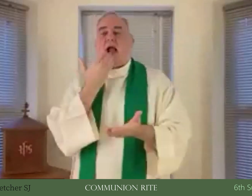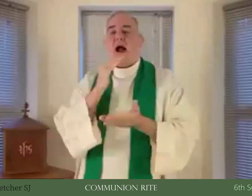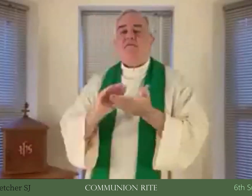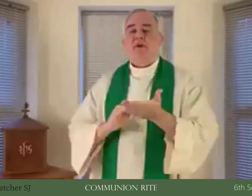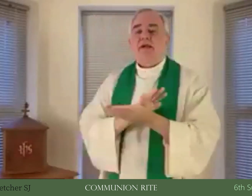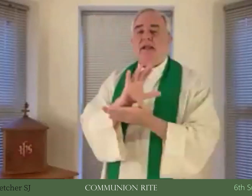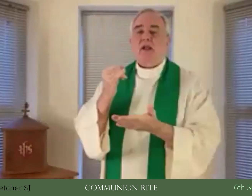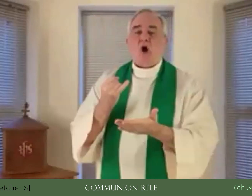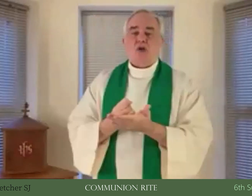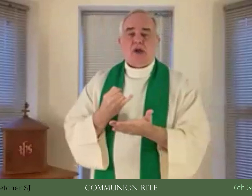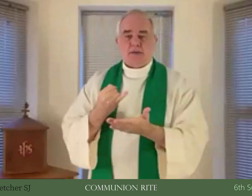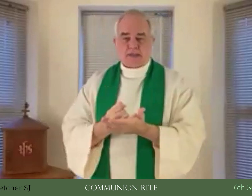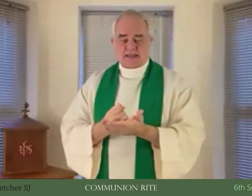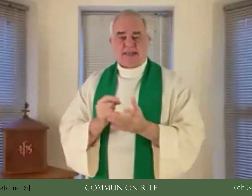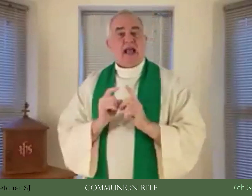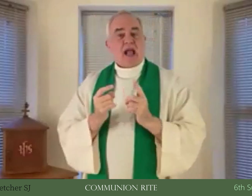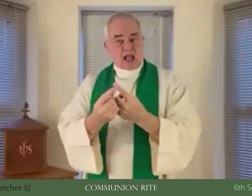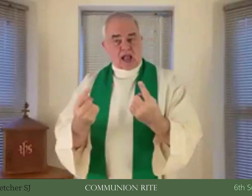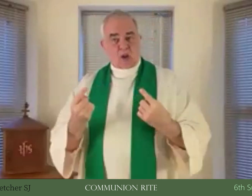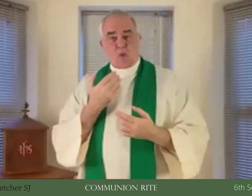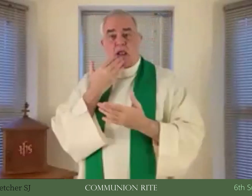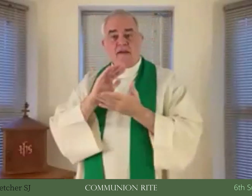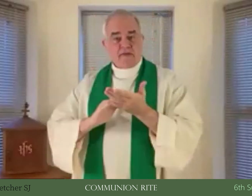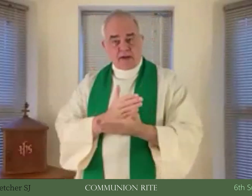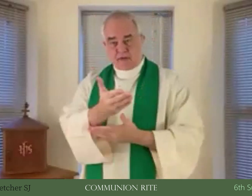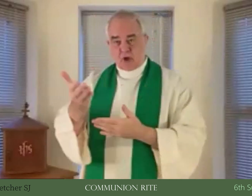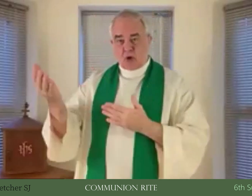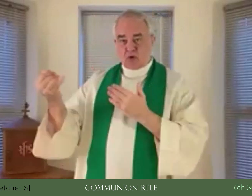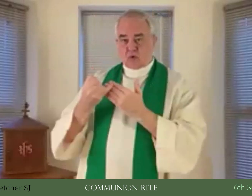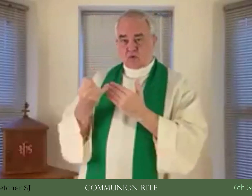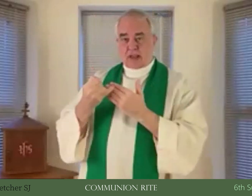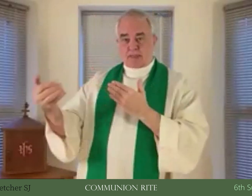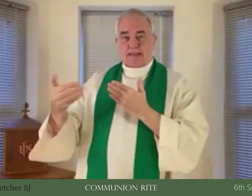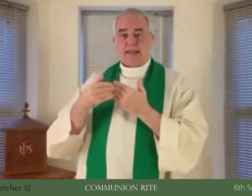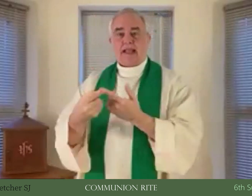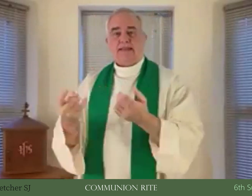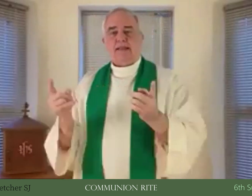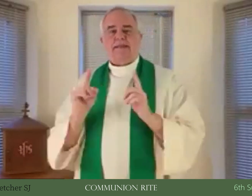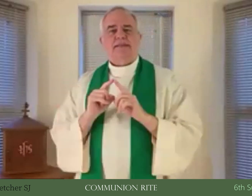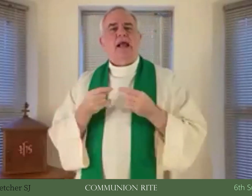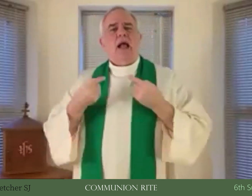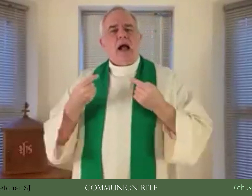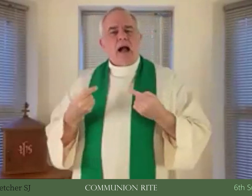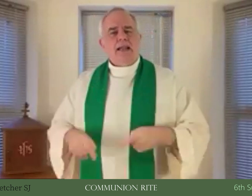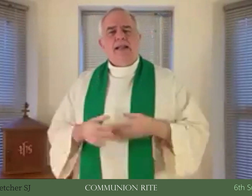And forgive us our trespasses, as we forgive those who trespass against us. And lead